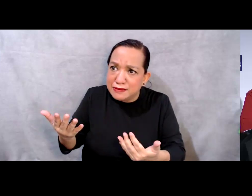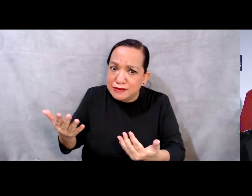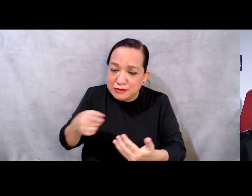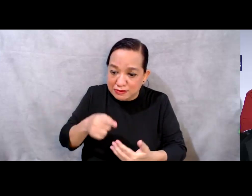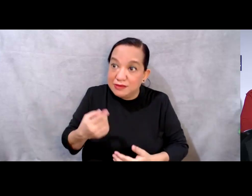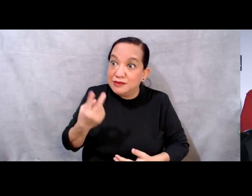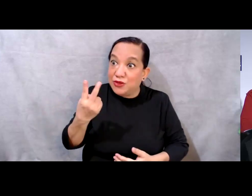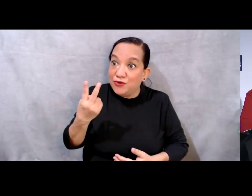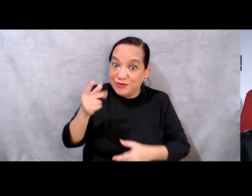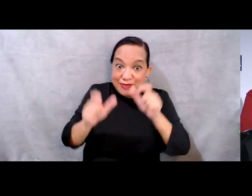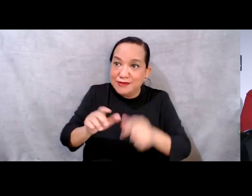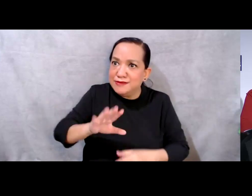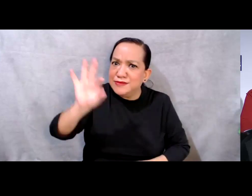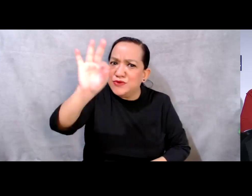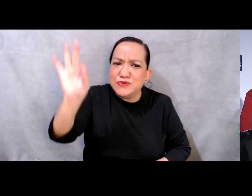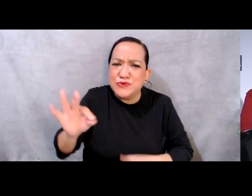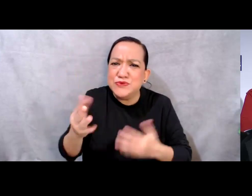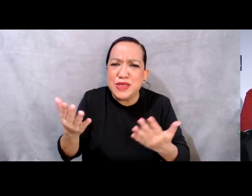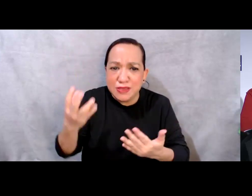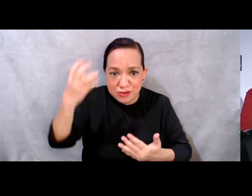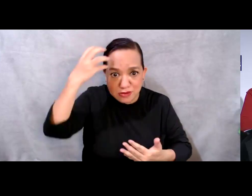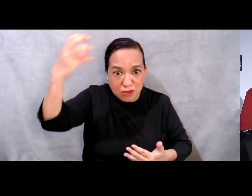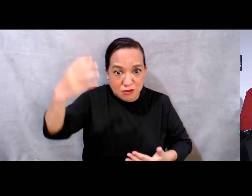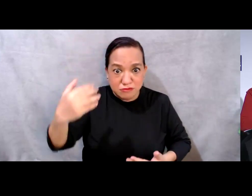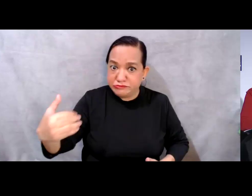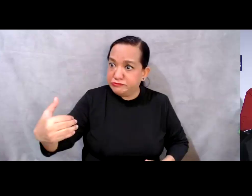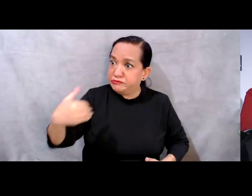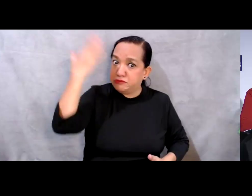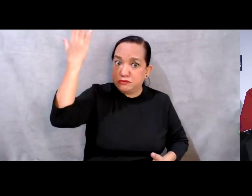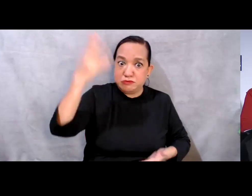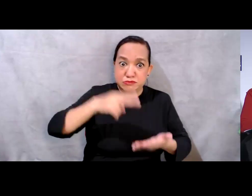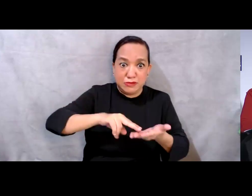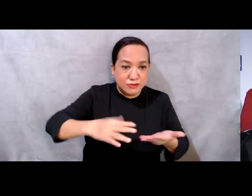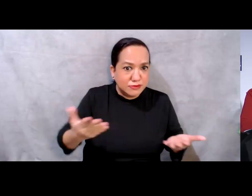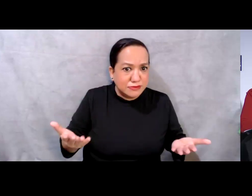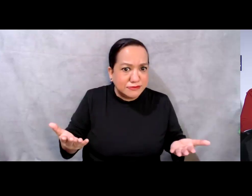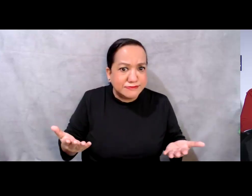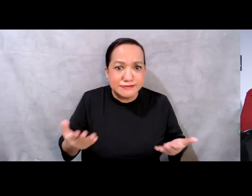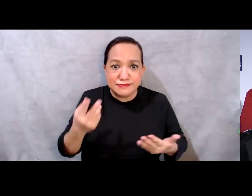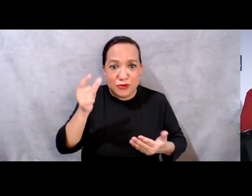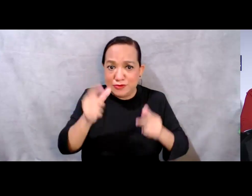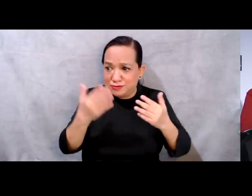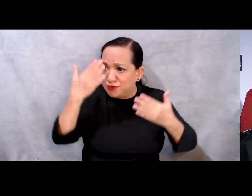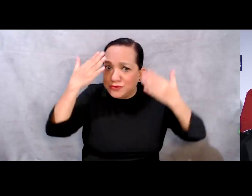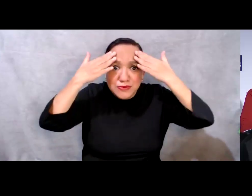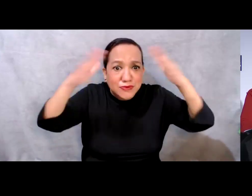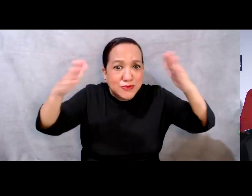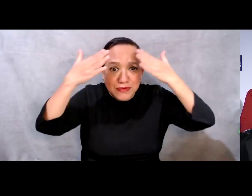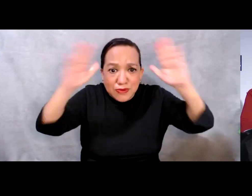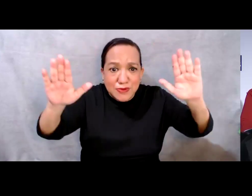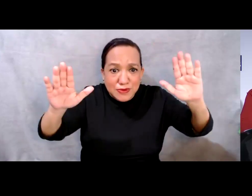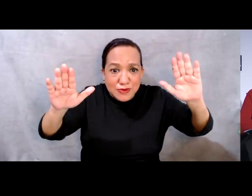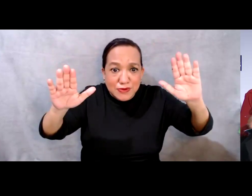no information shared there, and some of them had banded together as a committee of